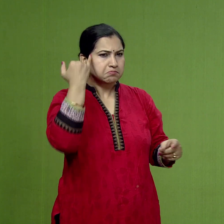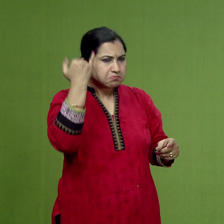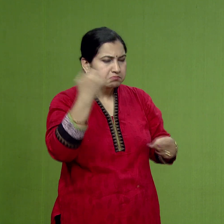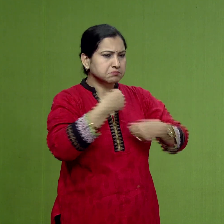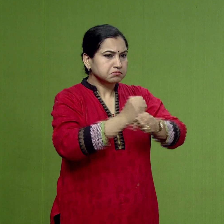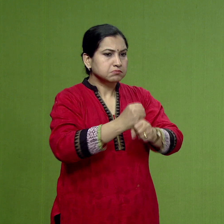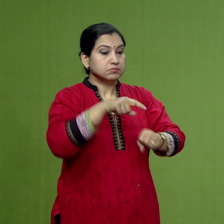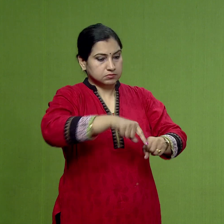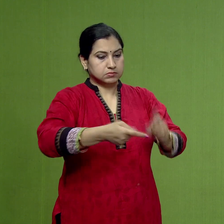utility.